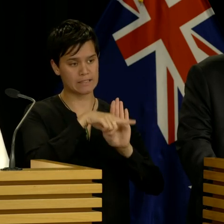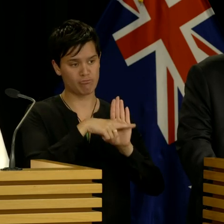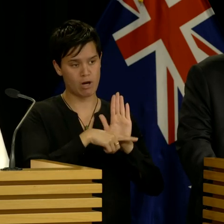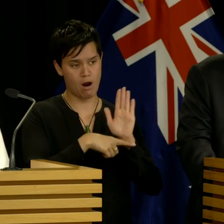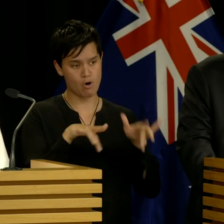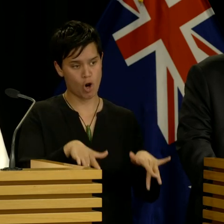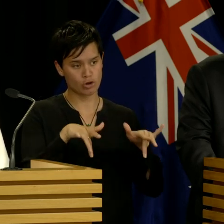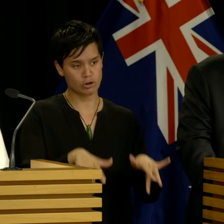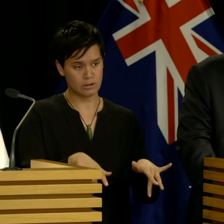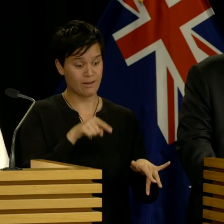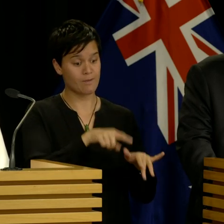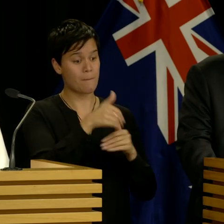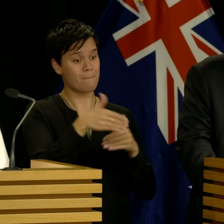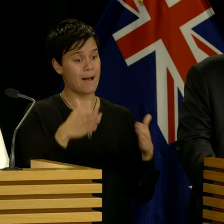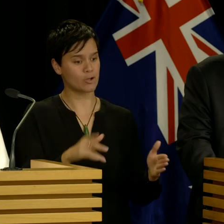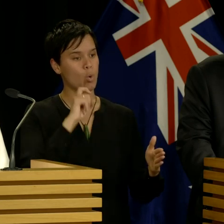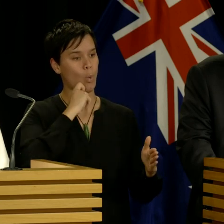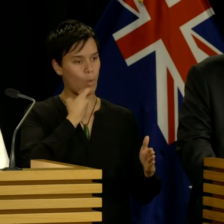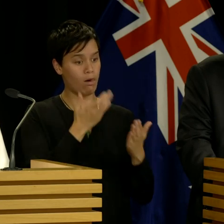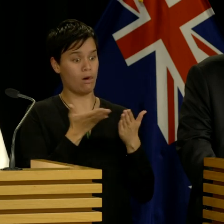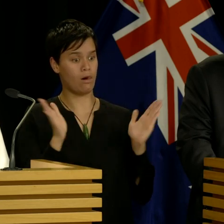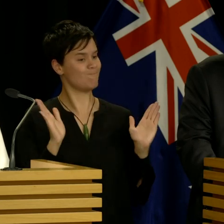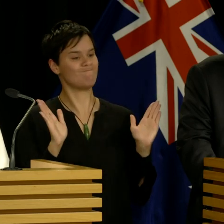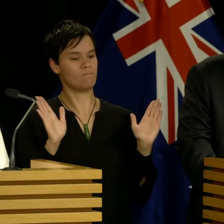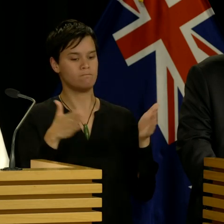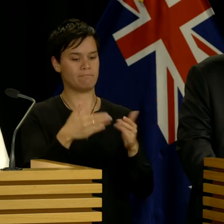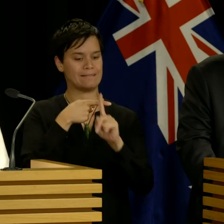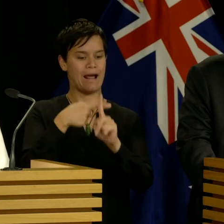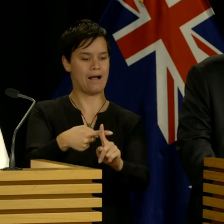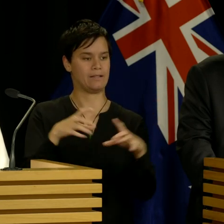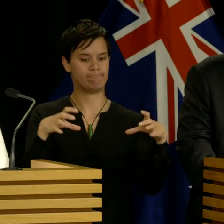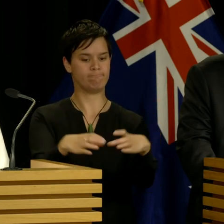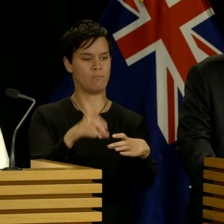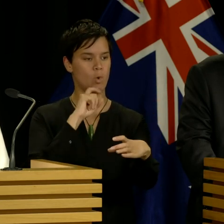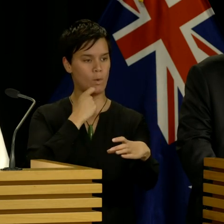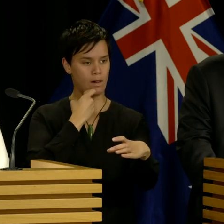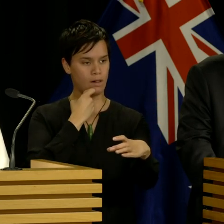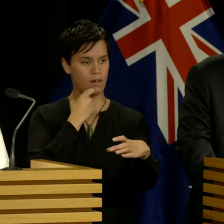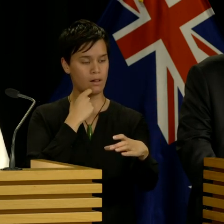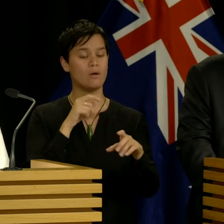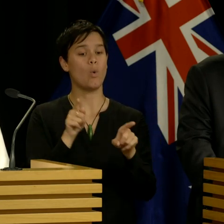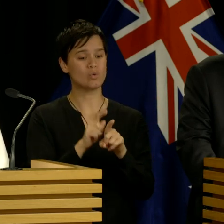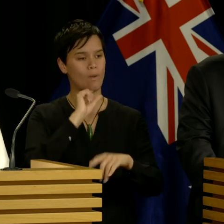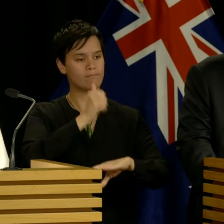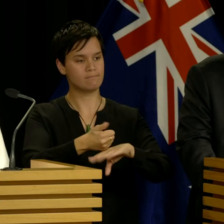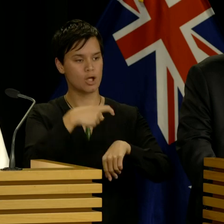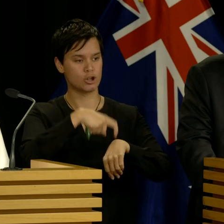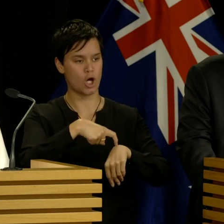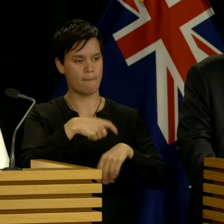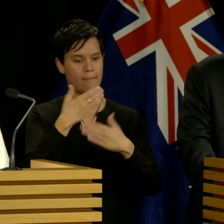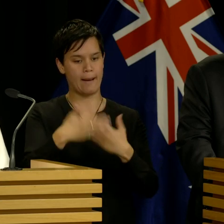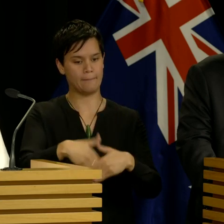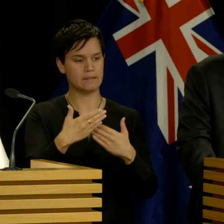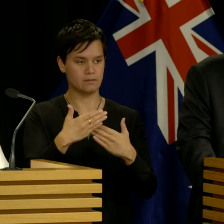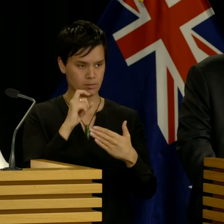it will be a targeted package. I also want to reiterate that we have to have some time limits around it, and so that will also affect